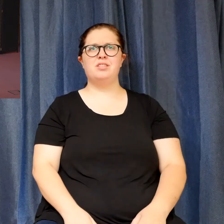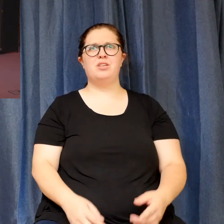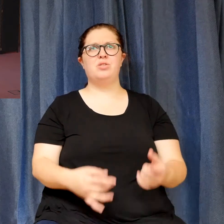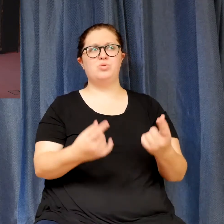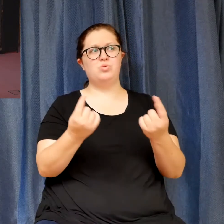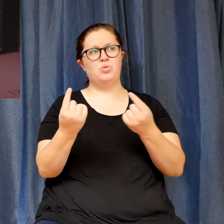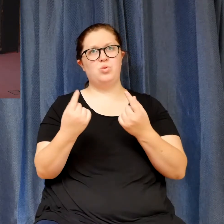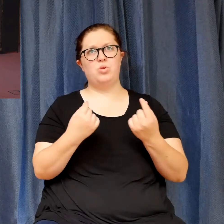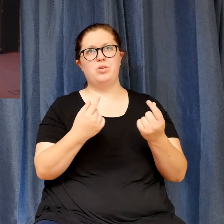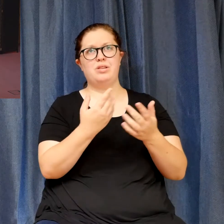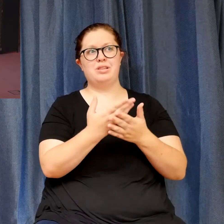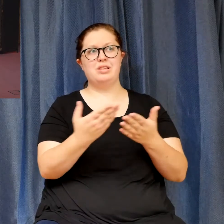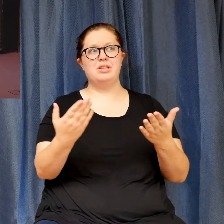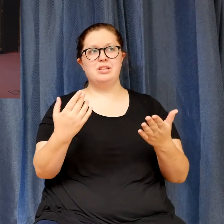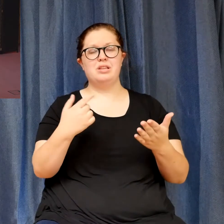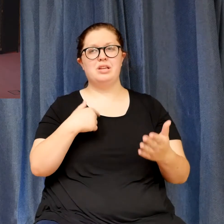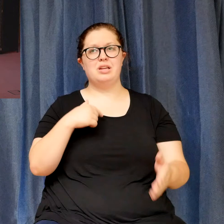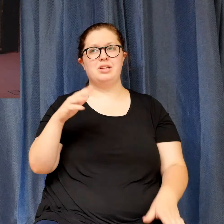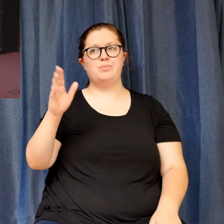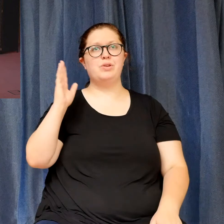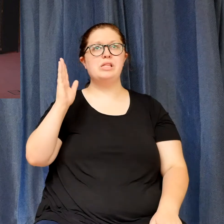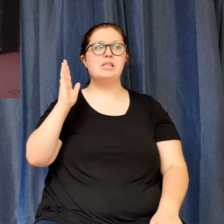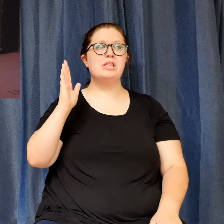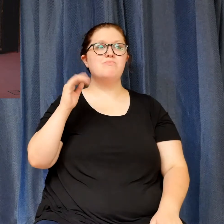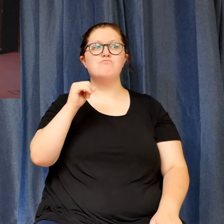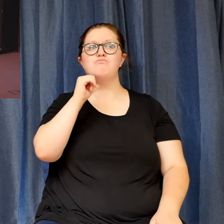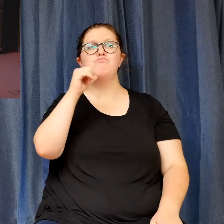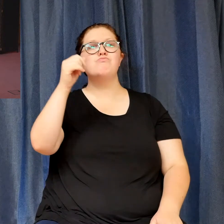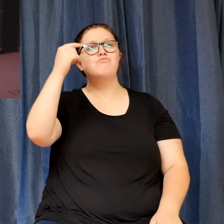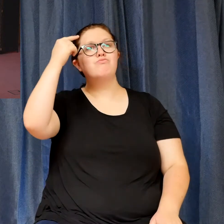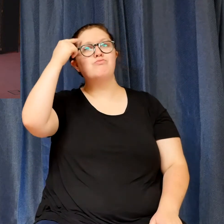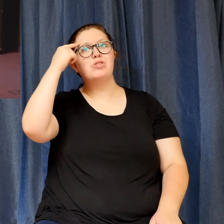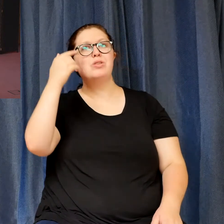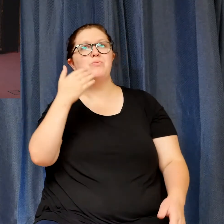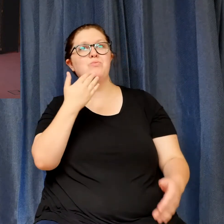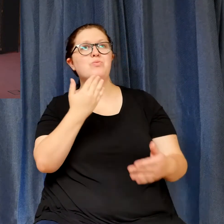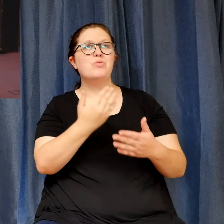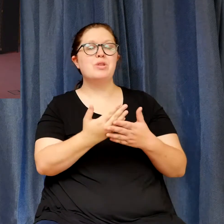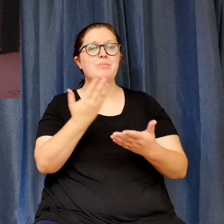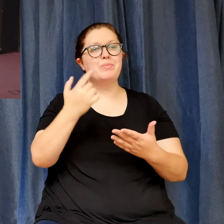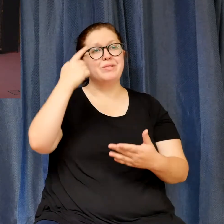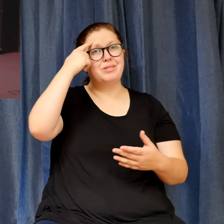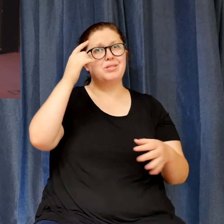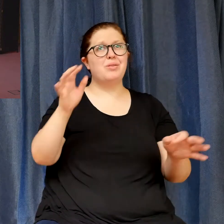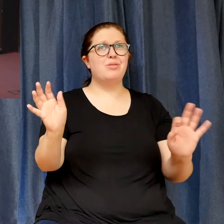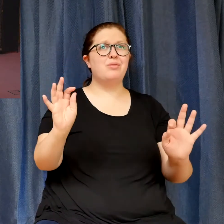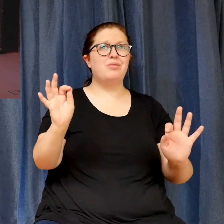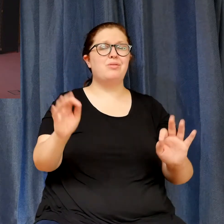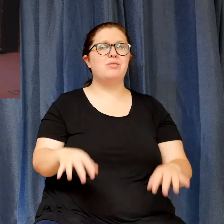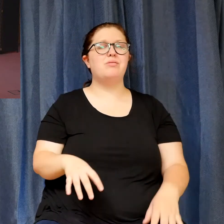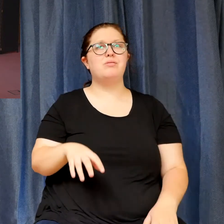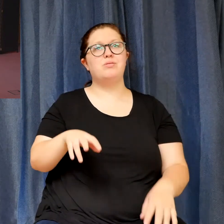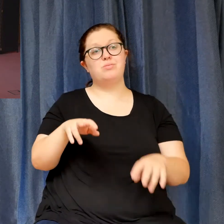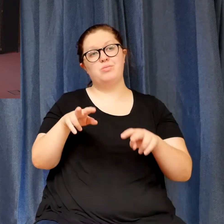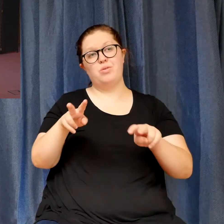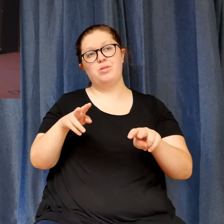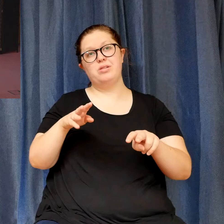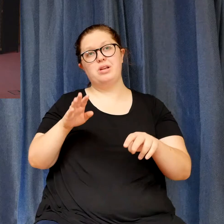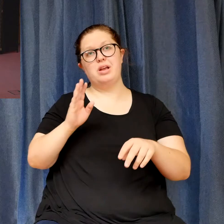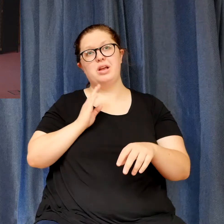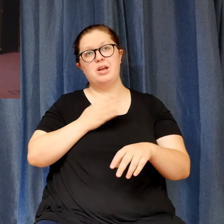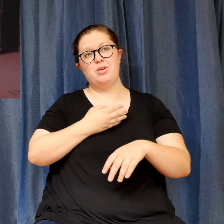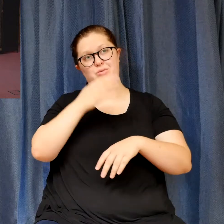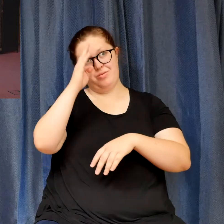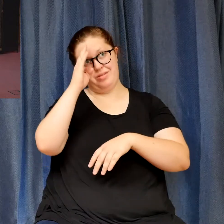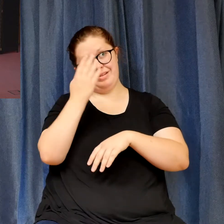to do all the things that I had taken for granted, to watch my sons, both of our sons, grow